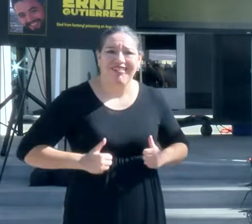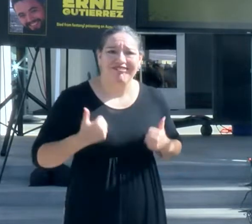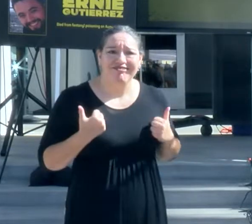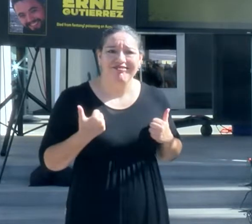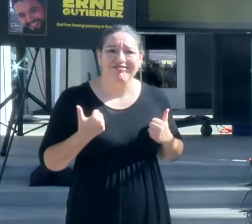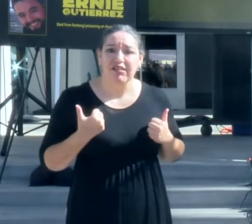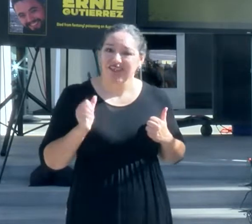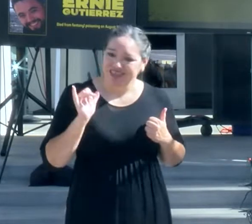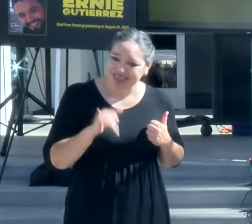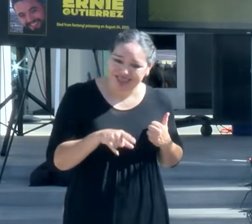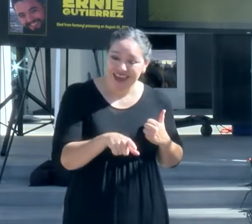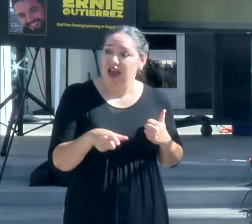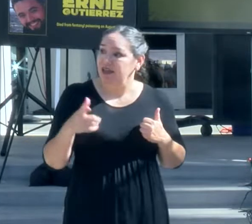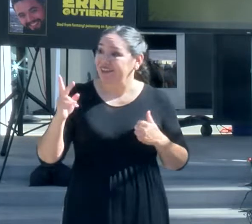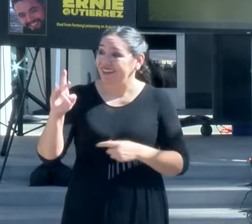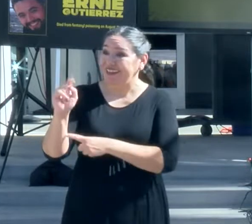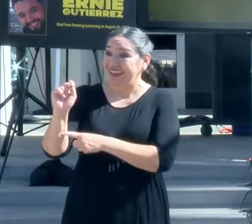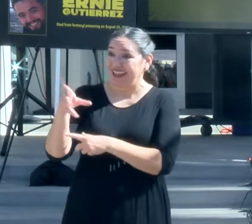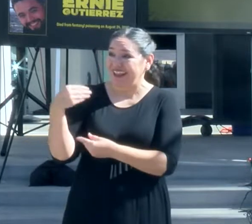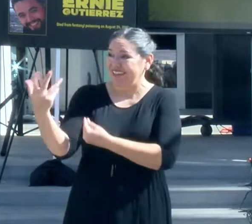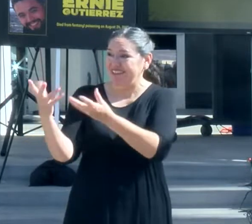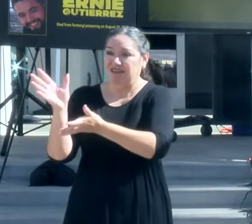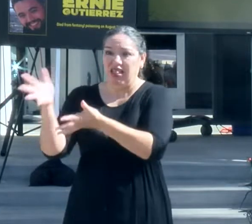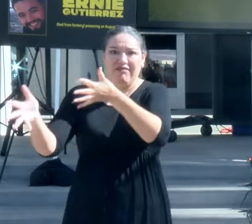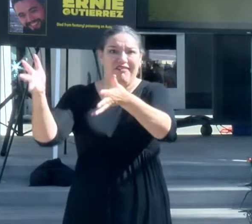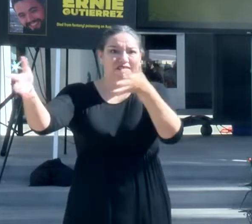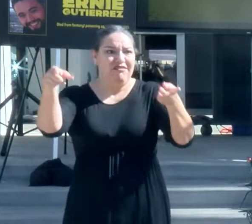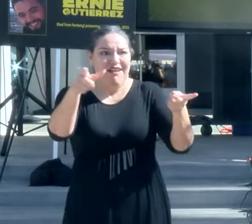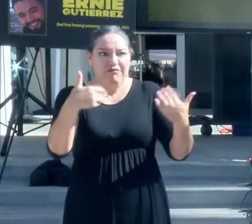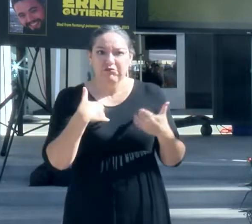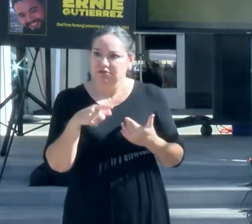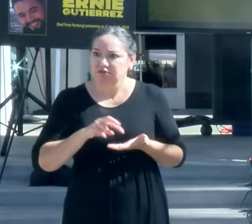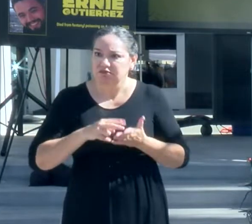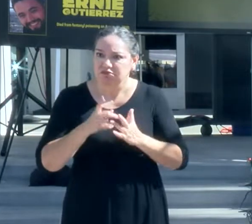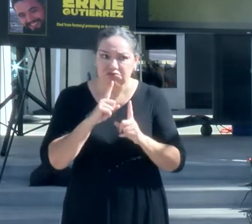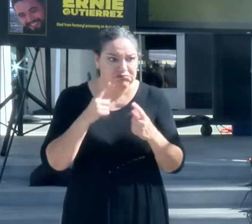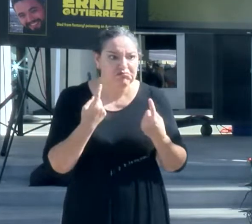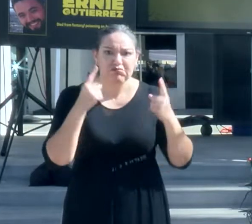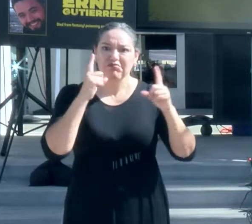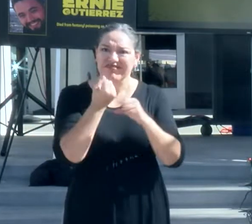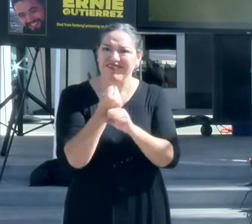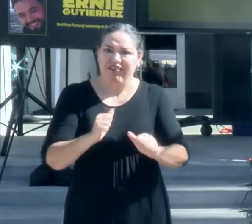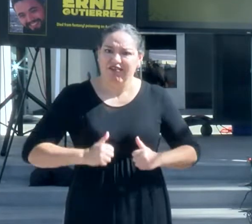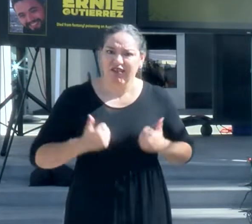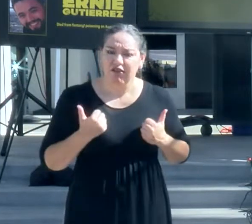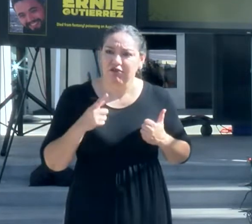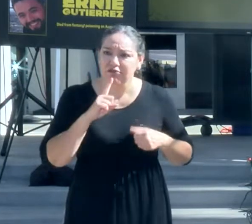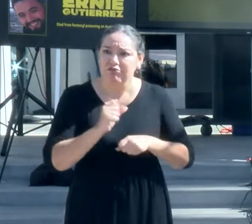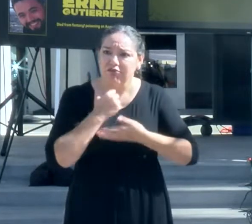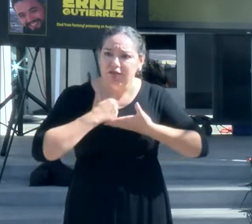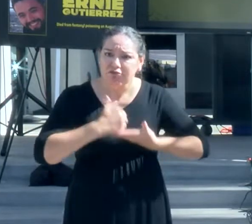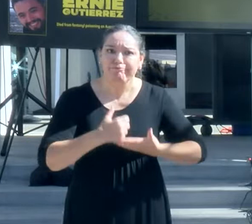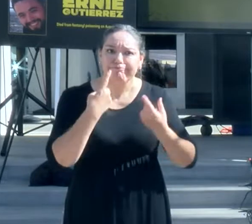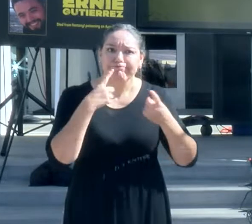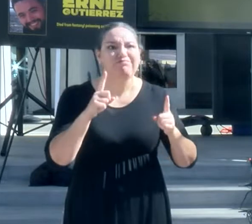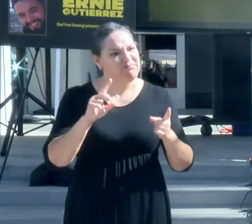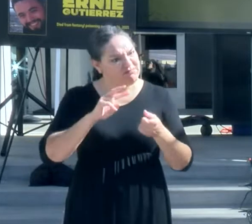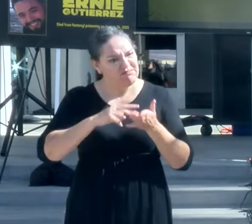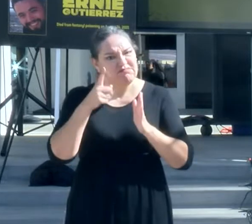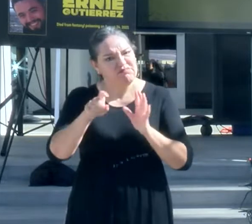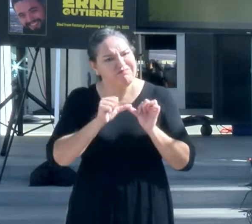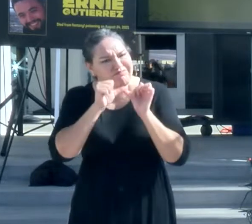And the Narcan leave behind kits are also saving lives. We must continue to save